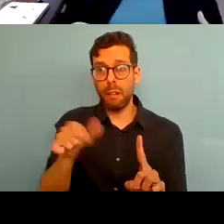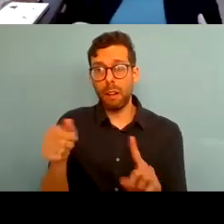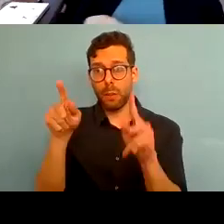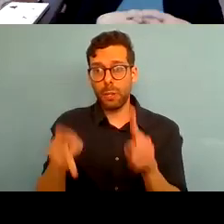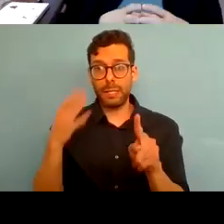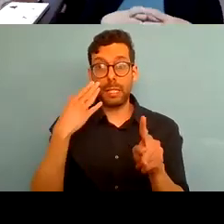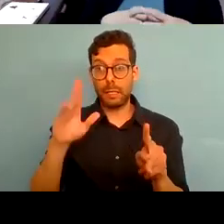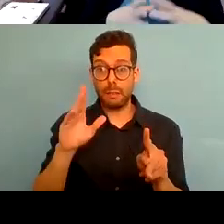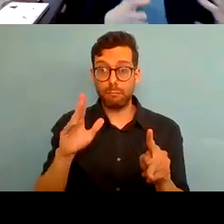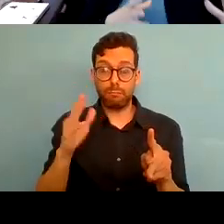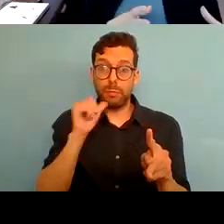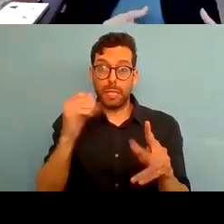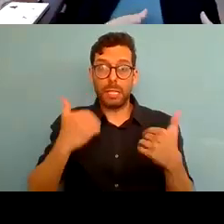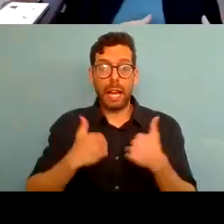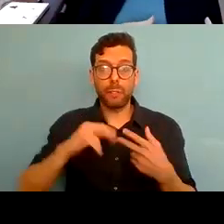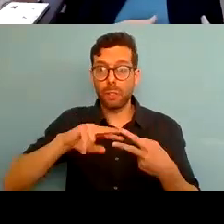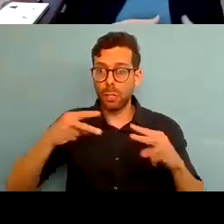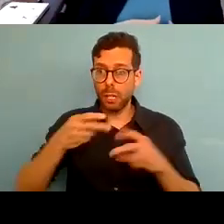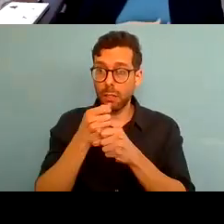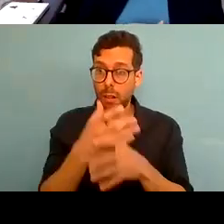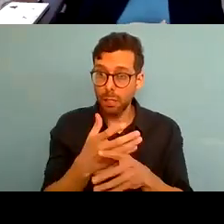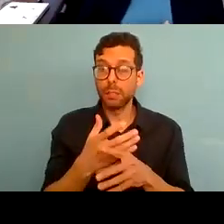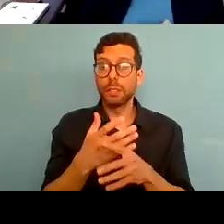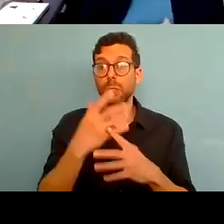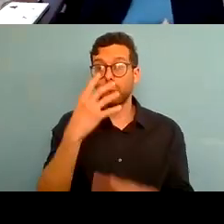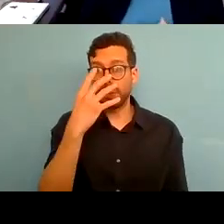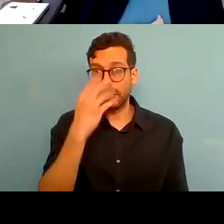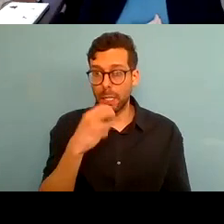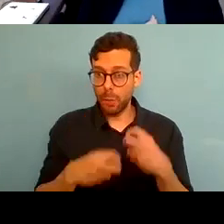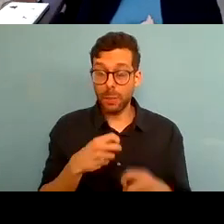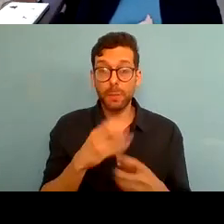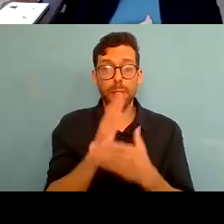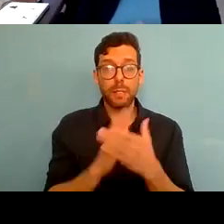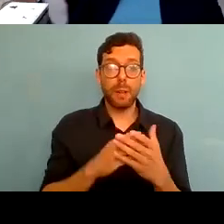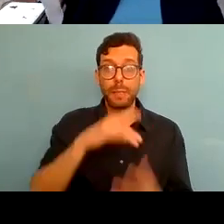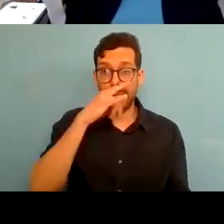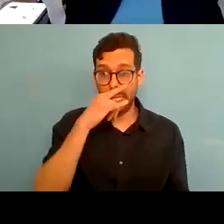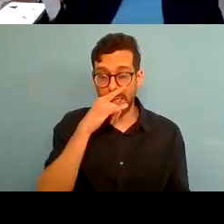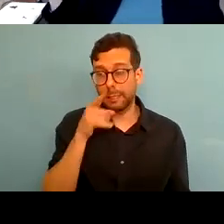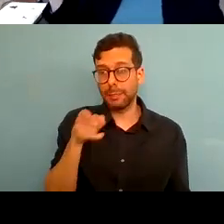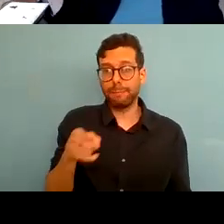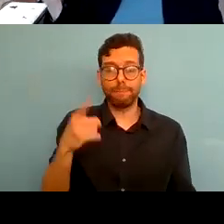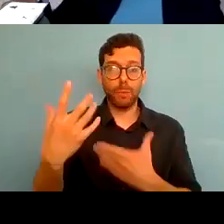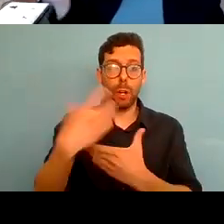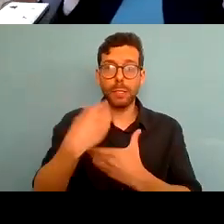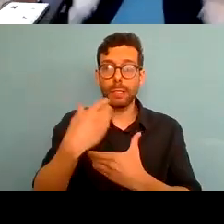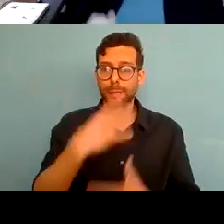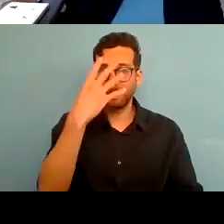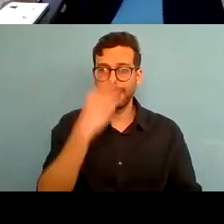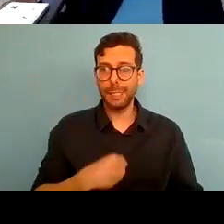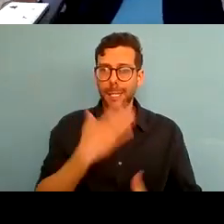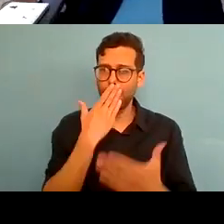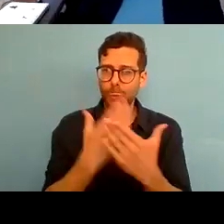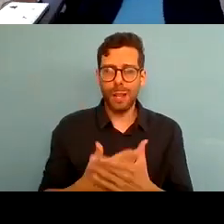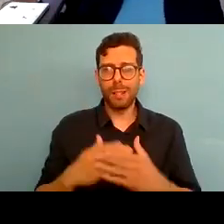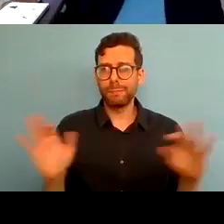sleep. We know that some kids on the spectrum, they sleep like a champ. Totally fine, no big deal. Go to sleep every